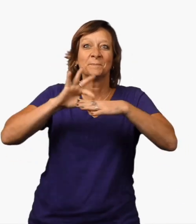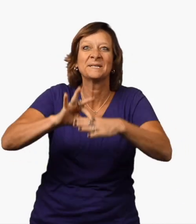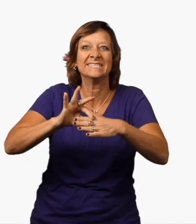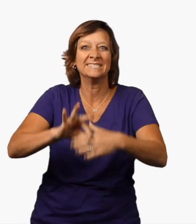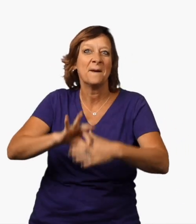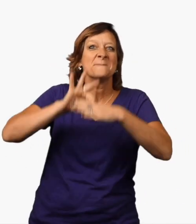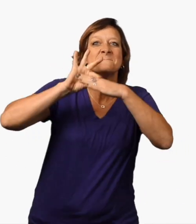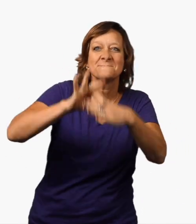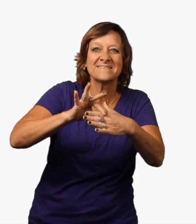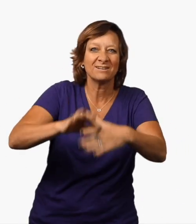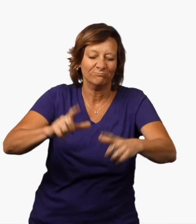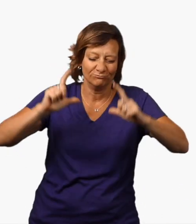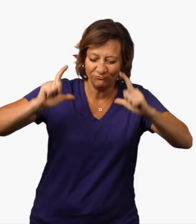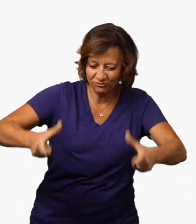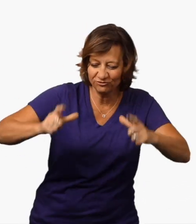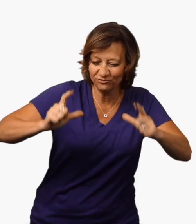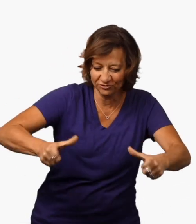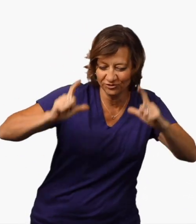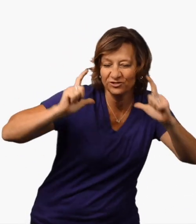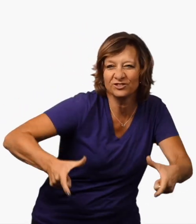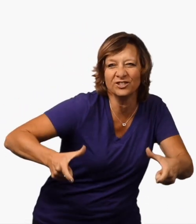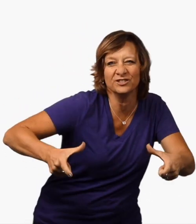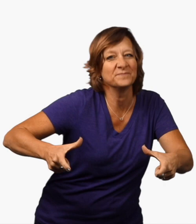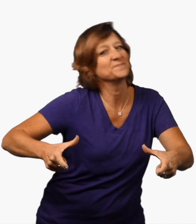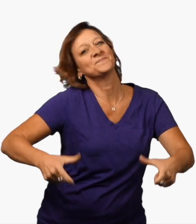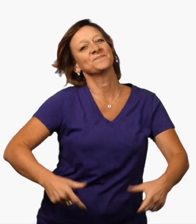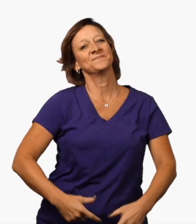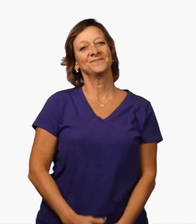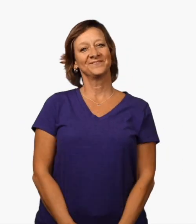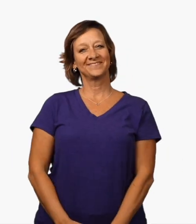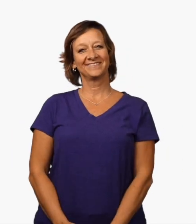Meat, meat. Slab, slab, slab.